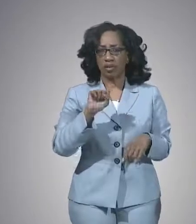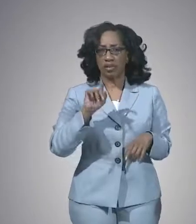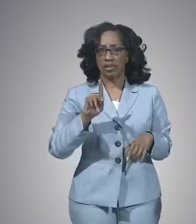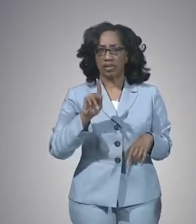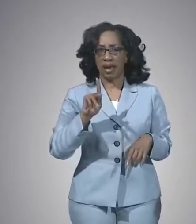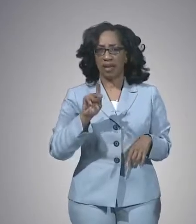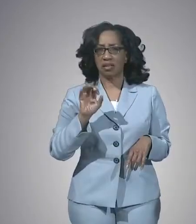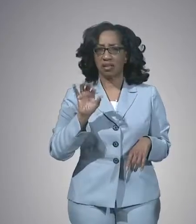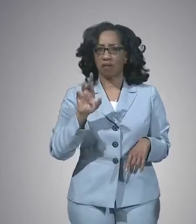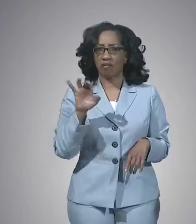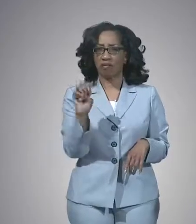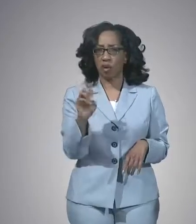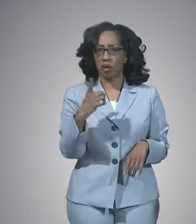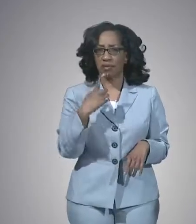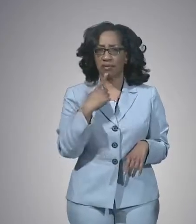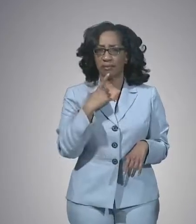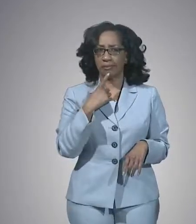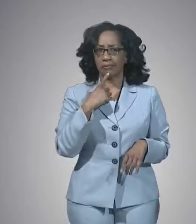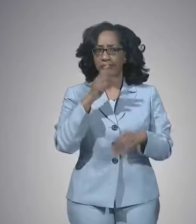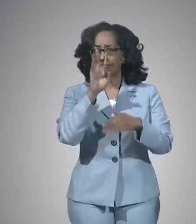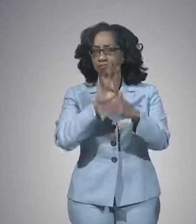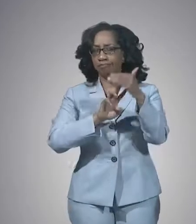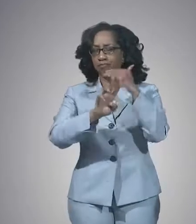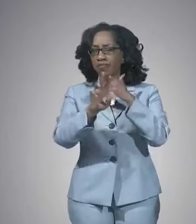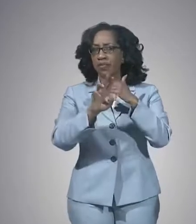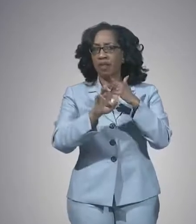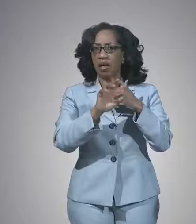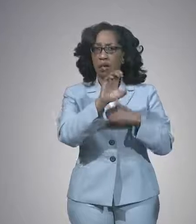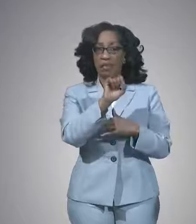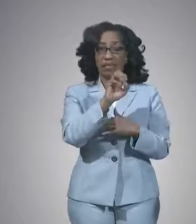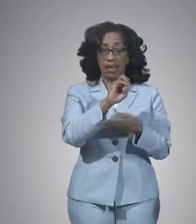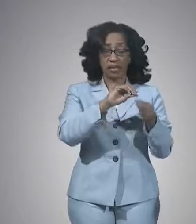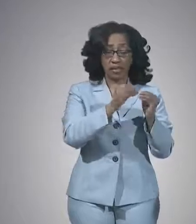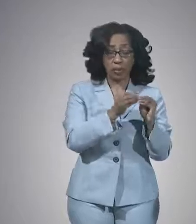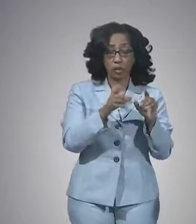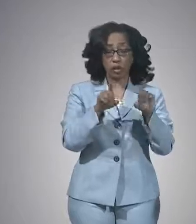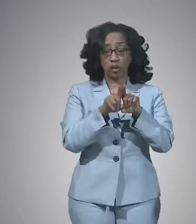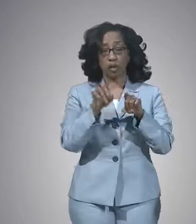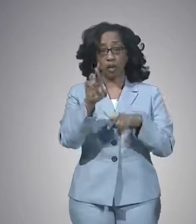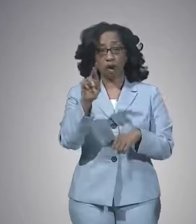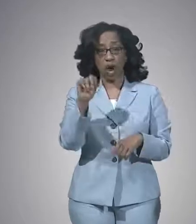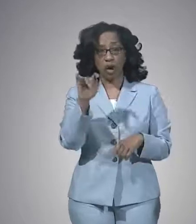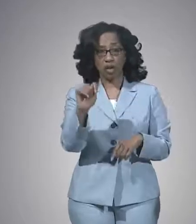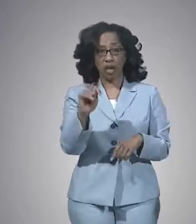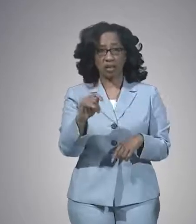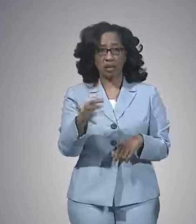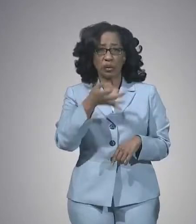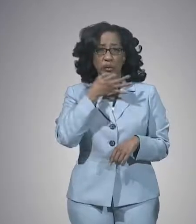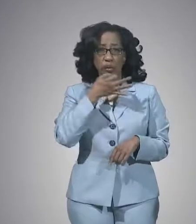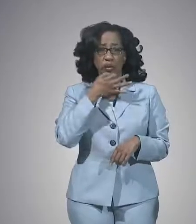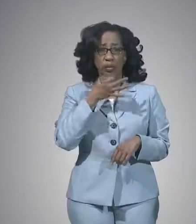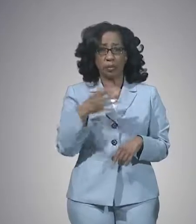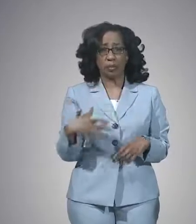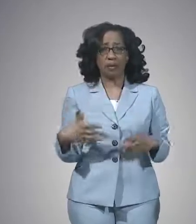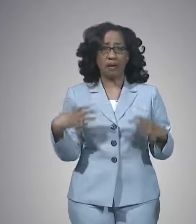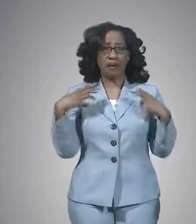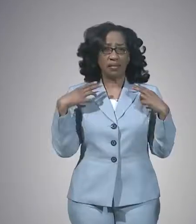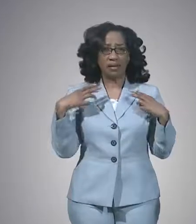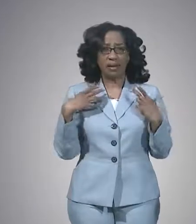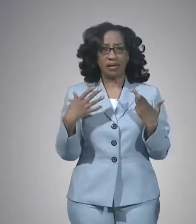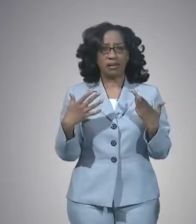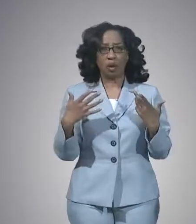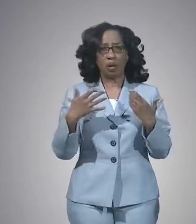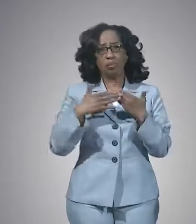month in terms of case rate and R0, given that we're about to enter the holiday season and this appears to be a